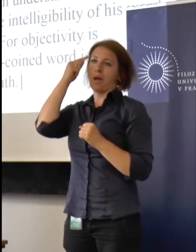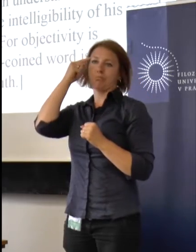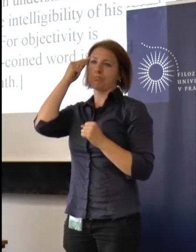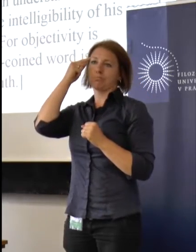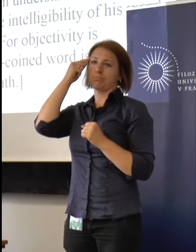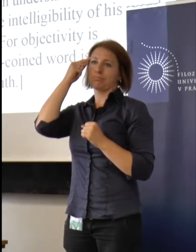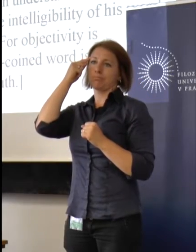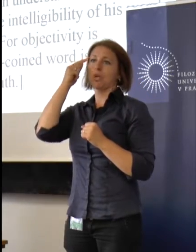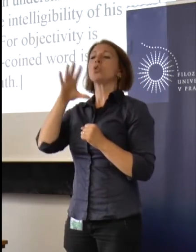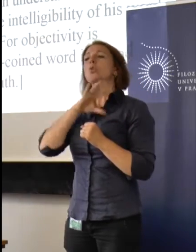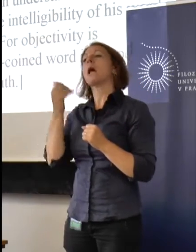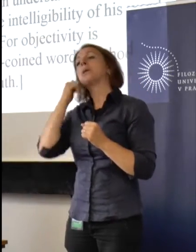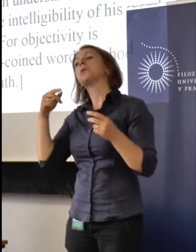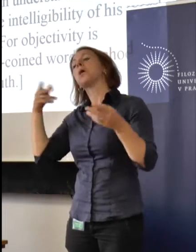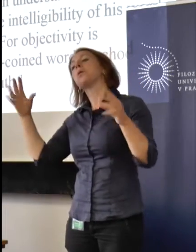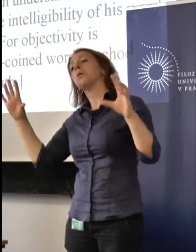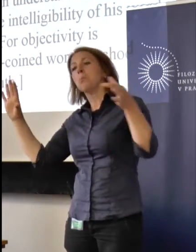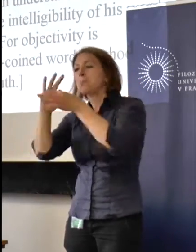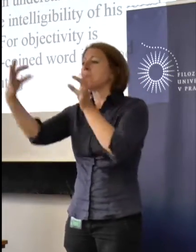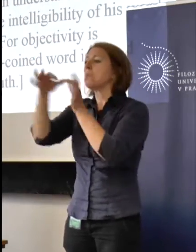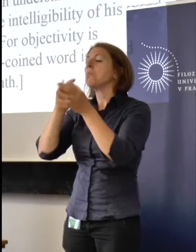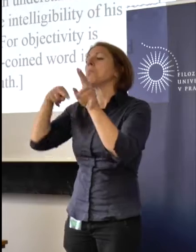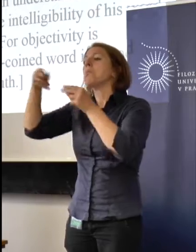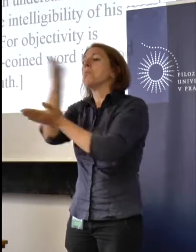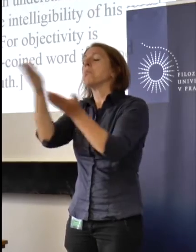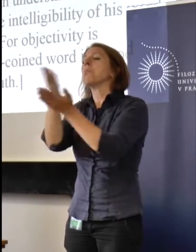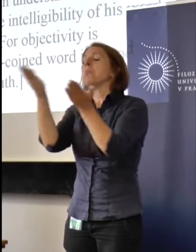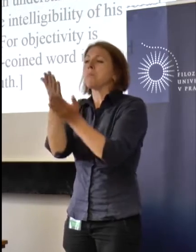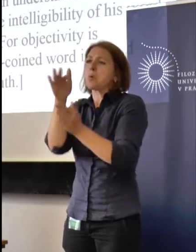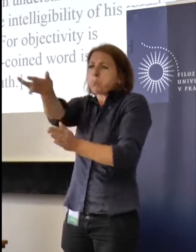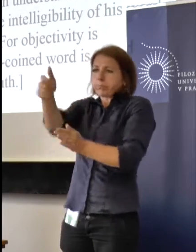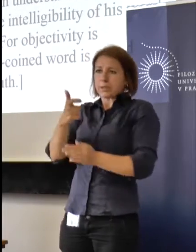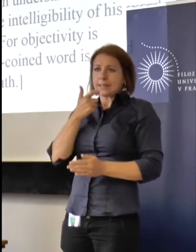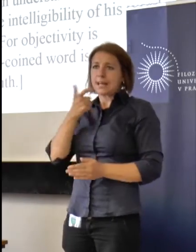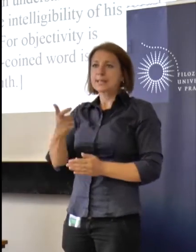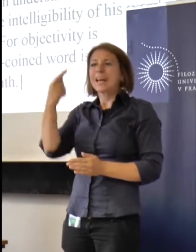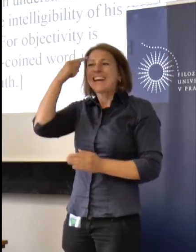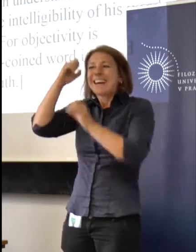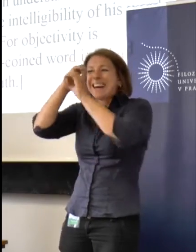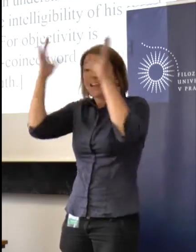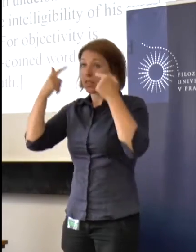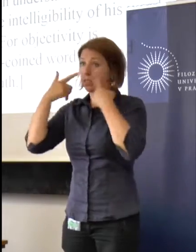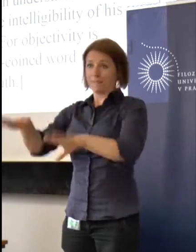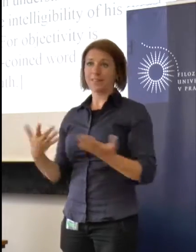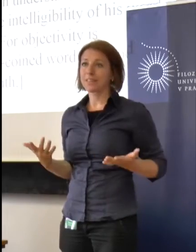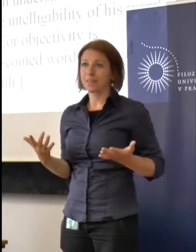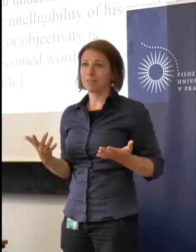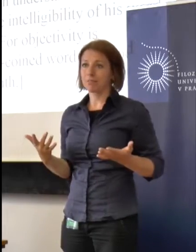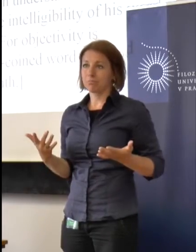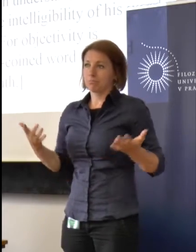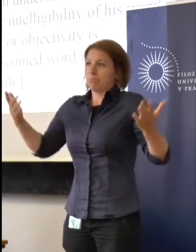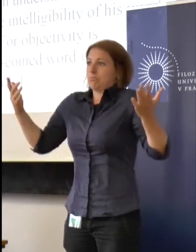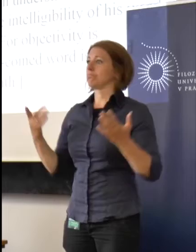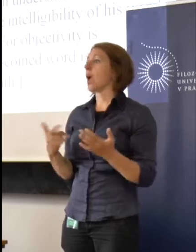polis, and social here. So we do this together. The creation of thought is not something